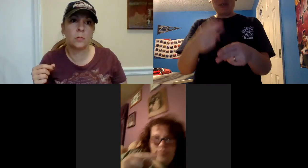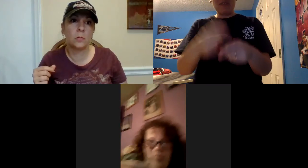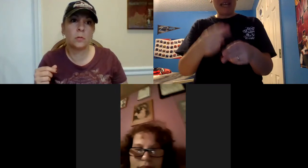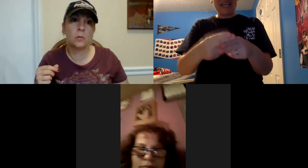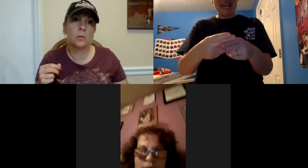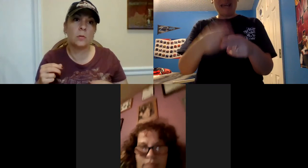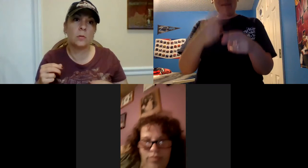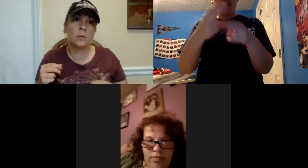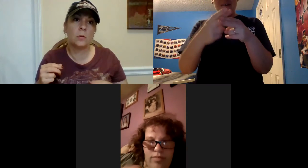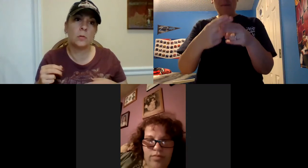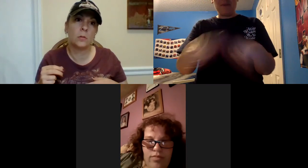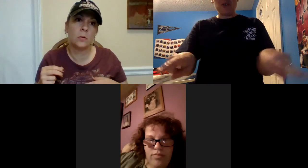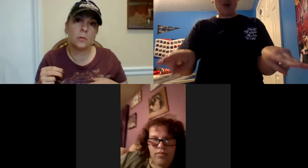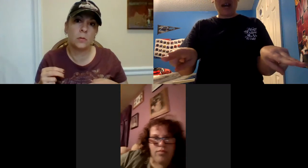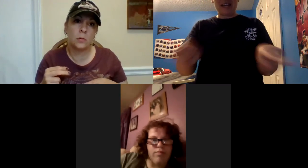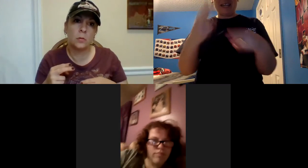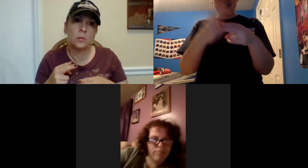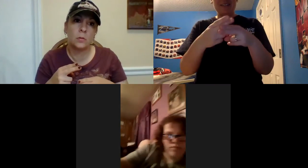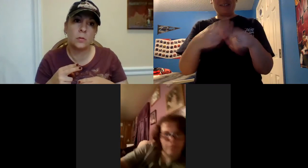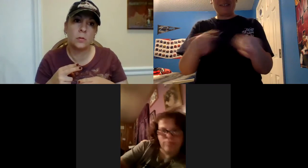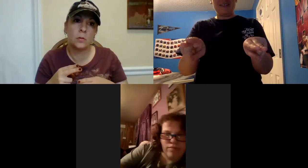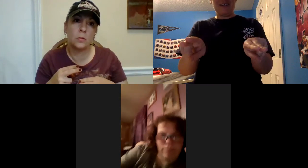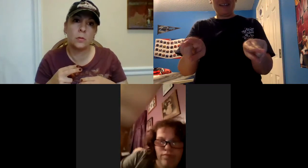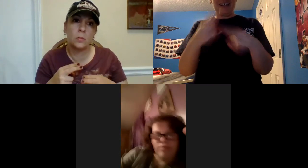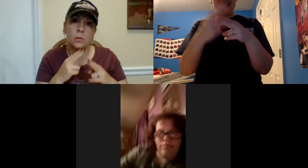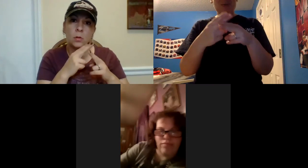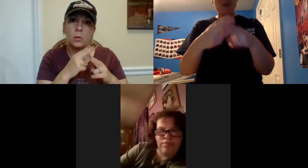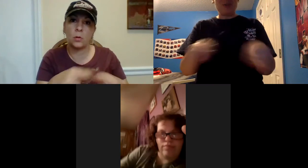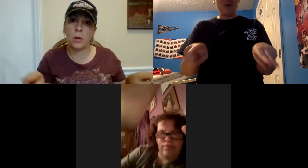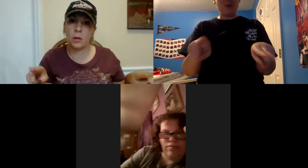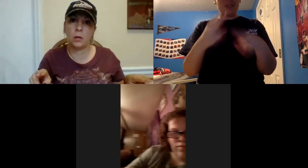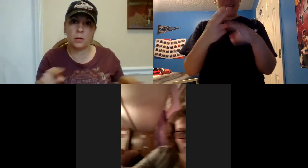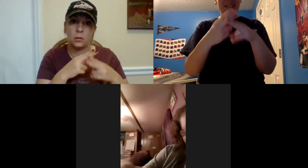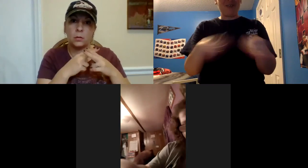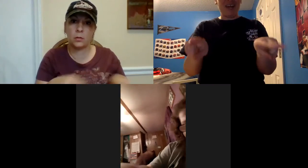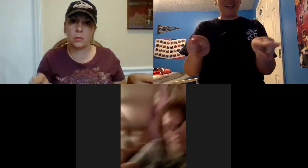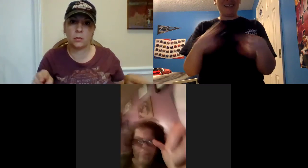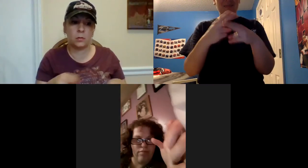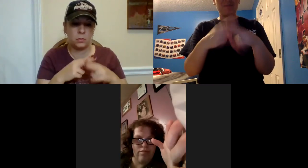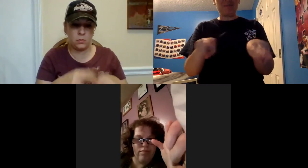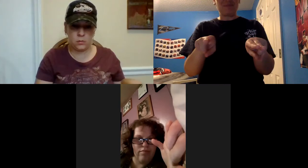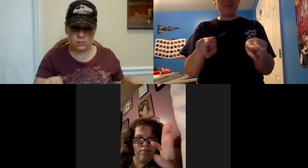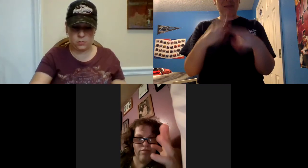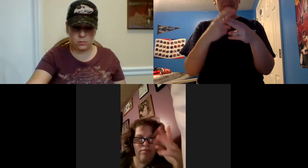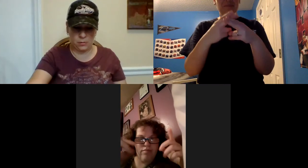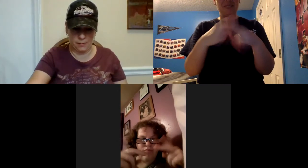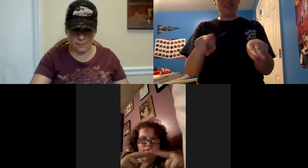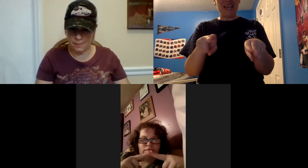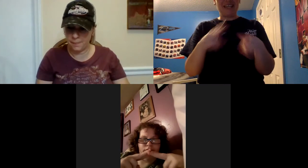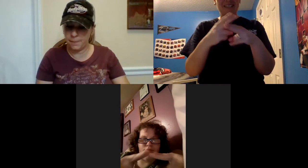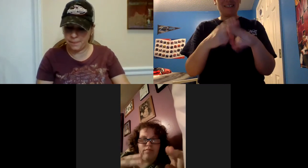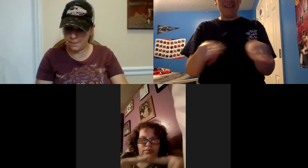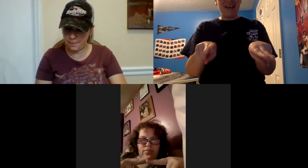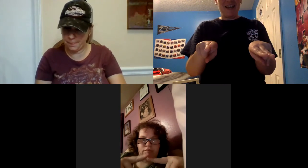So it's almost like name, but you're cracking it. Eggs. That's one of those cute little signs for eggs. Yep, it's